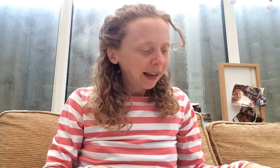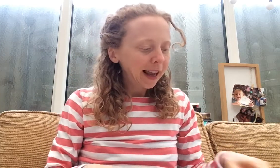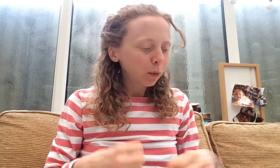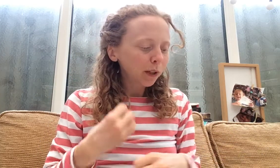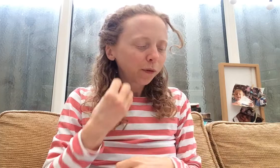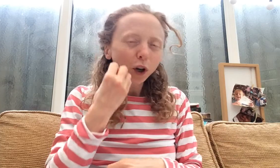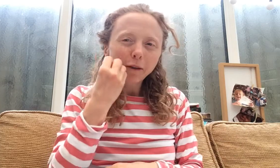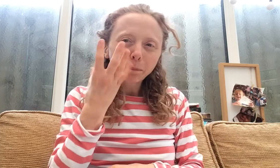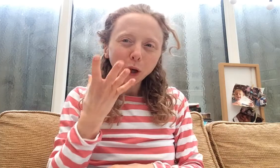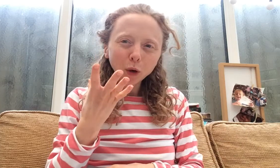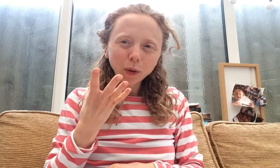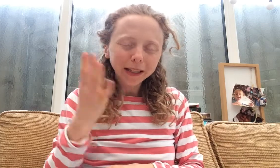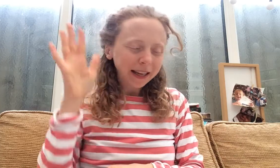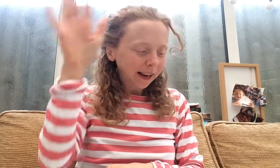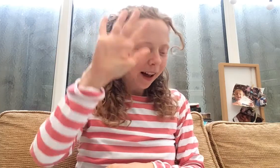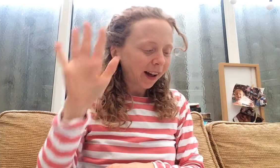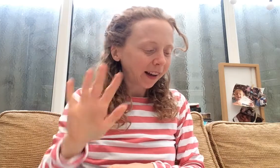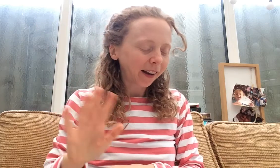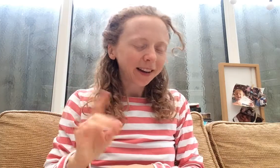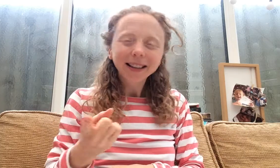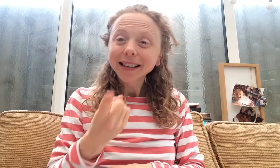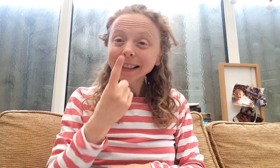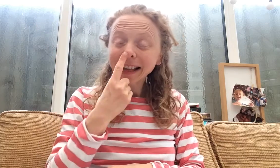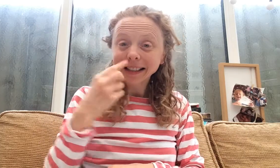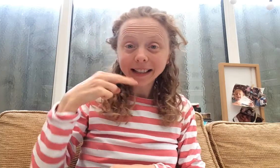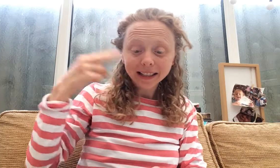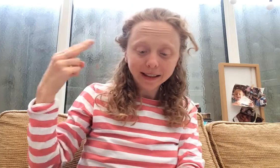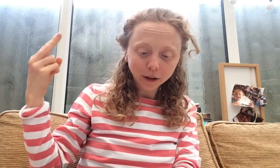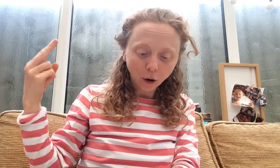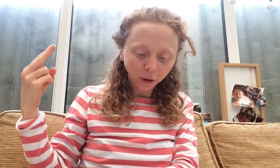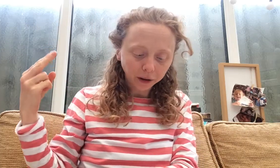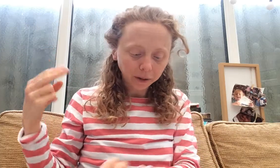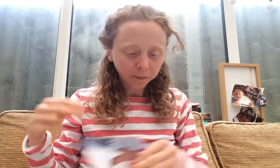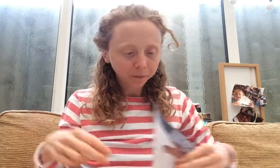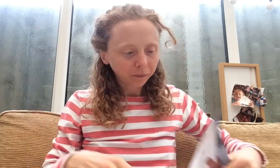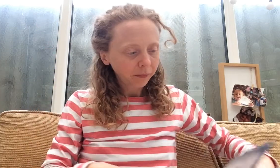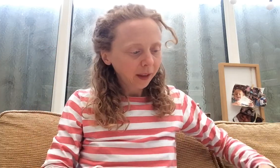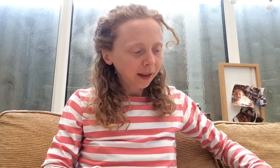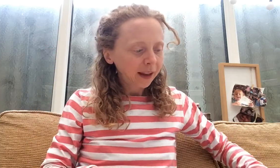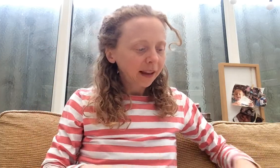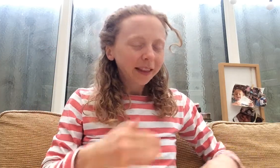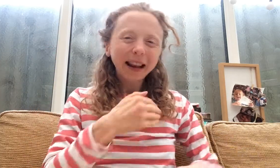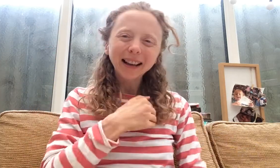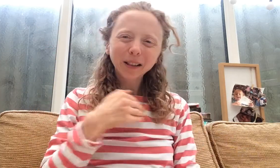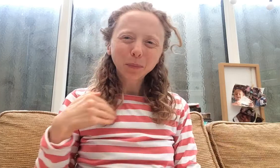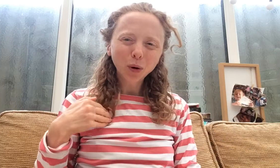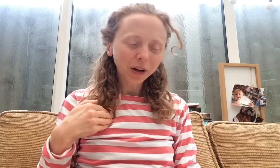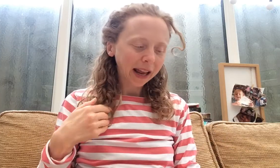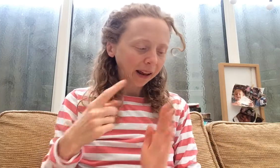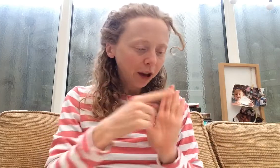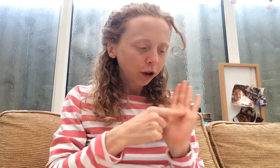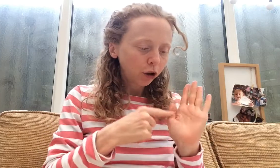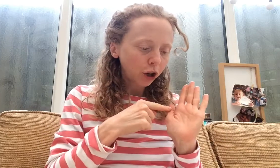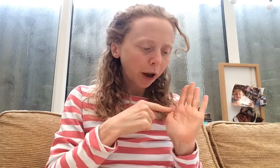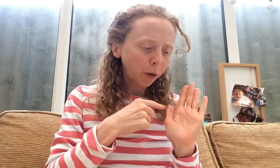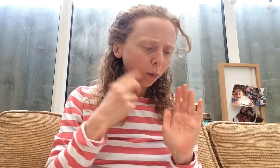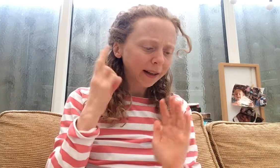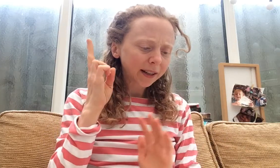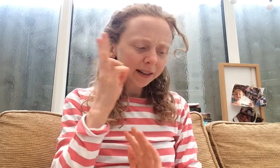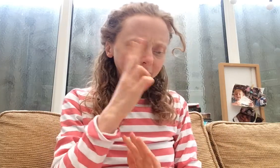It was full of beauty, colour, scent and song. The next morning, Joe went in